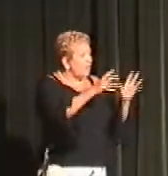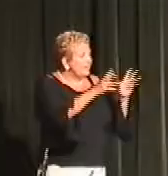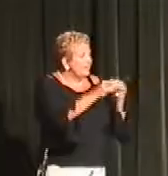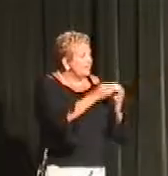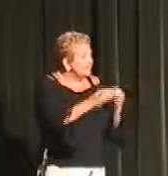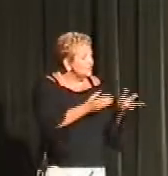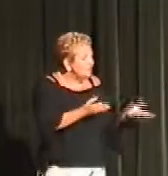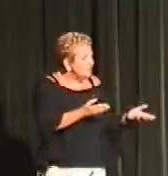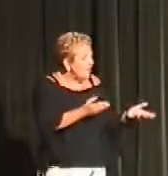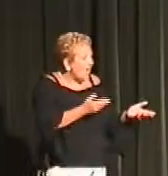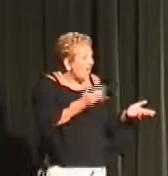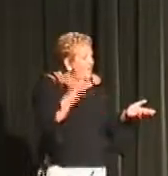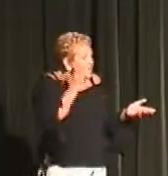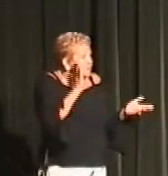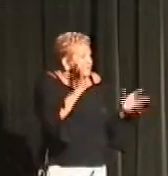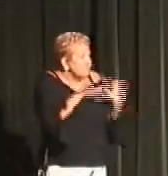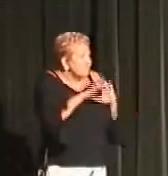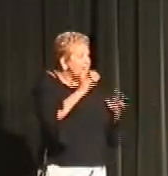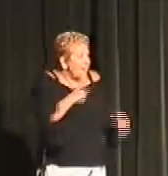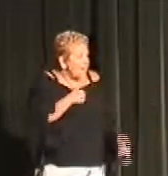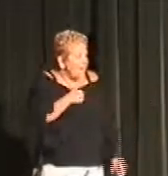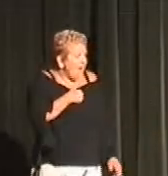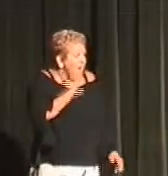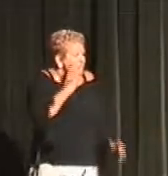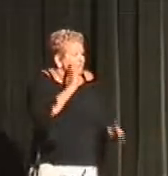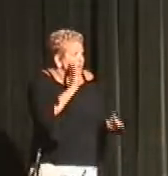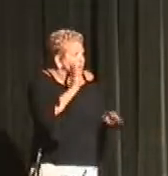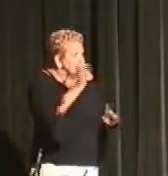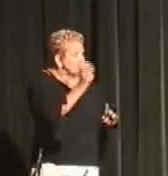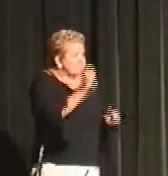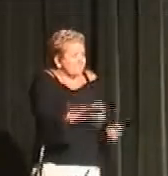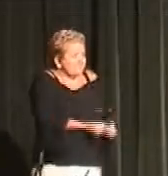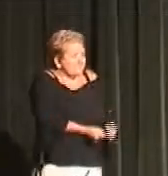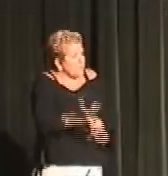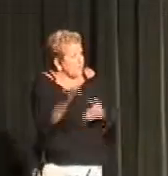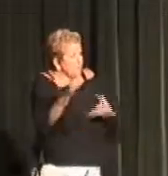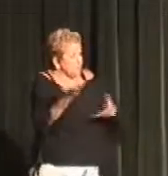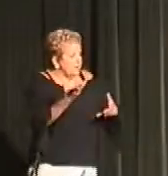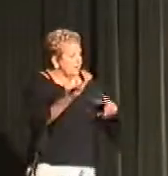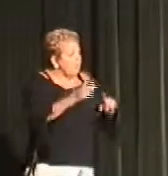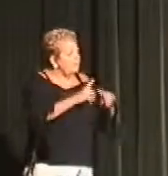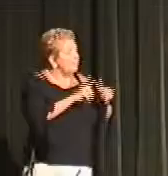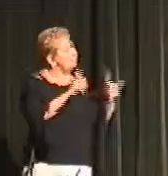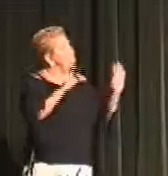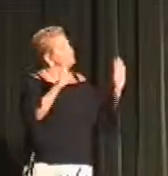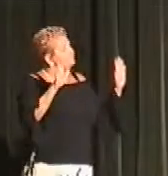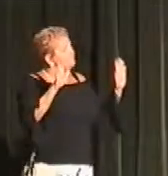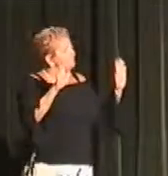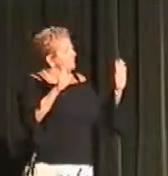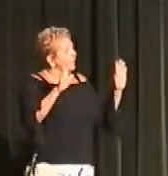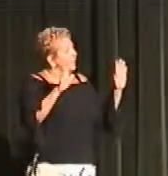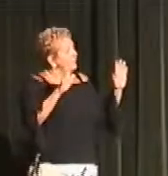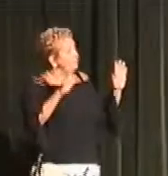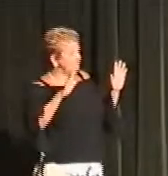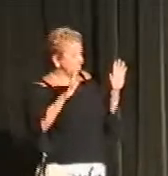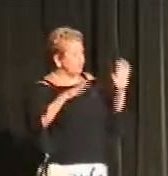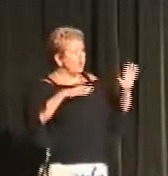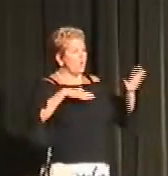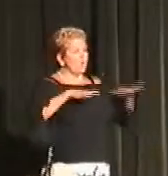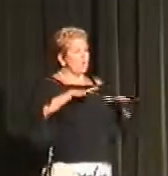just knew they were going to find me and, you know, throw me out. I actually went out and went walking around on Skid Row, and I just felt so comfortable. It